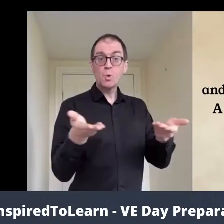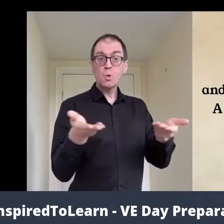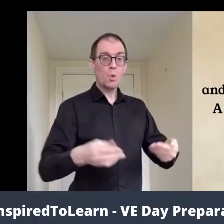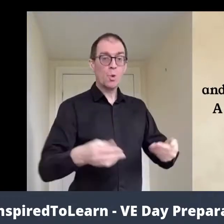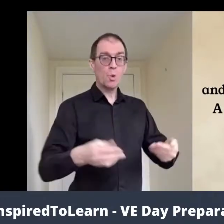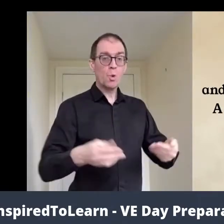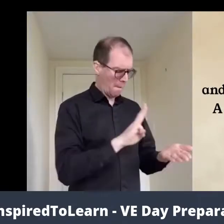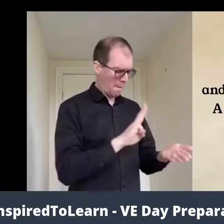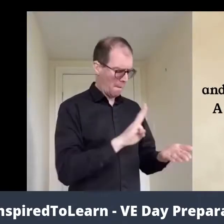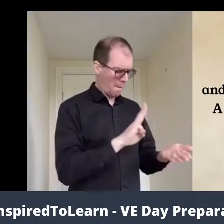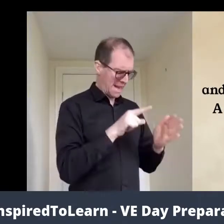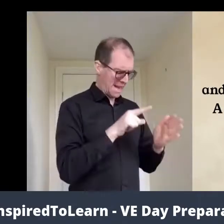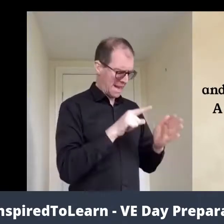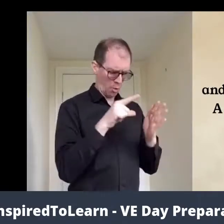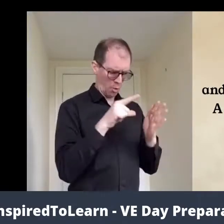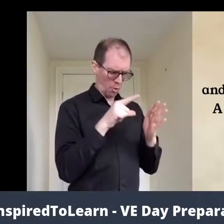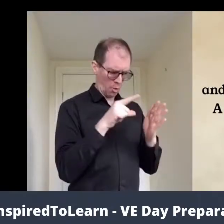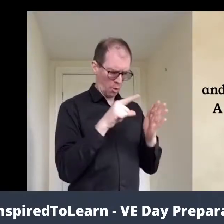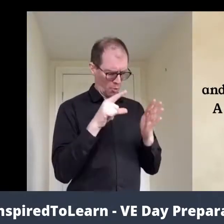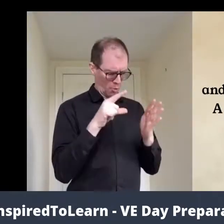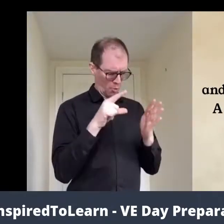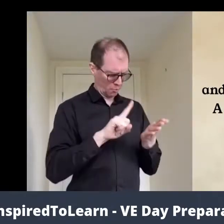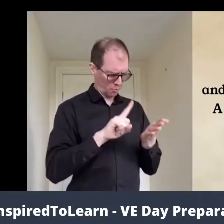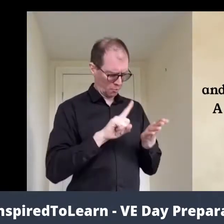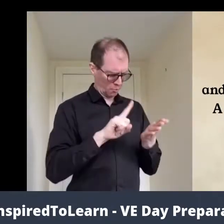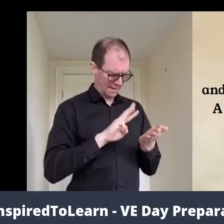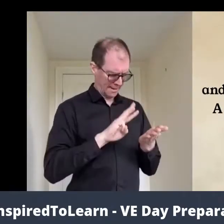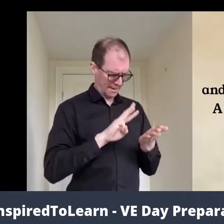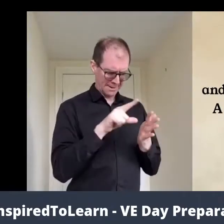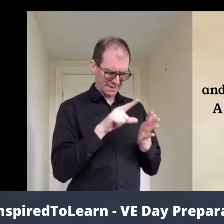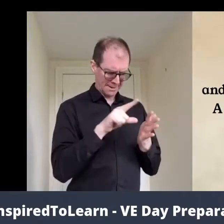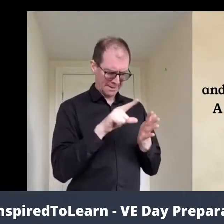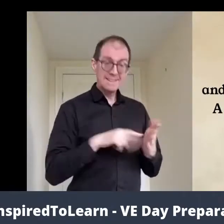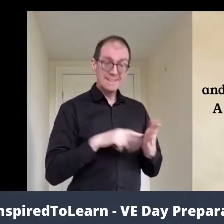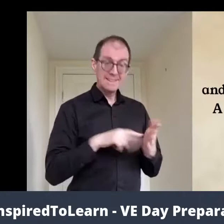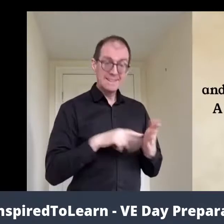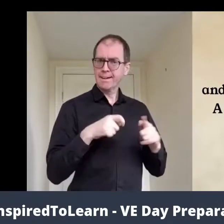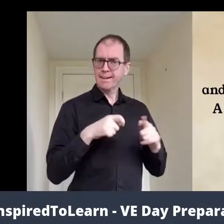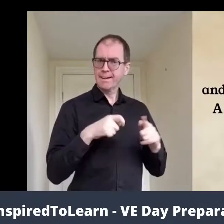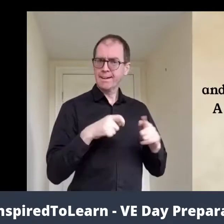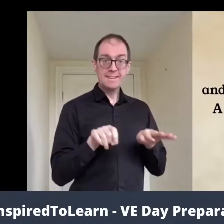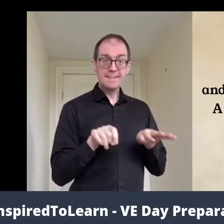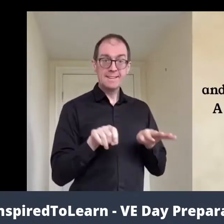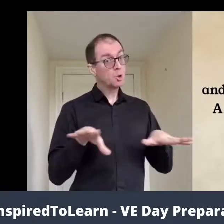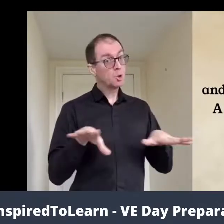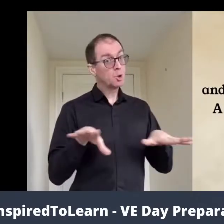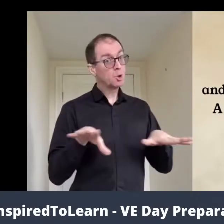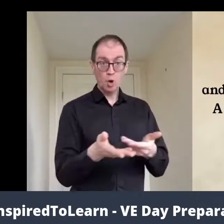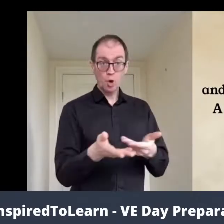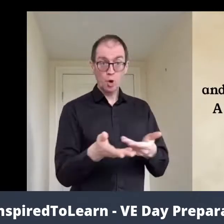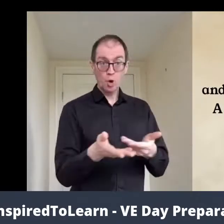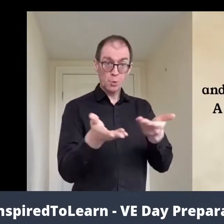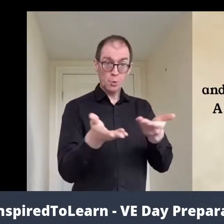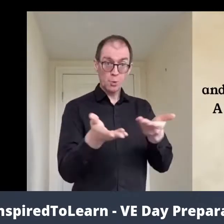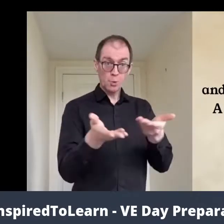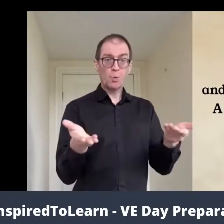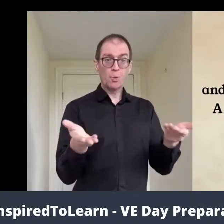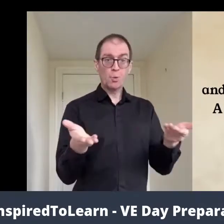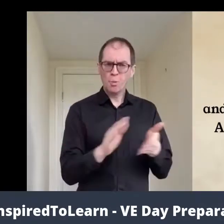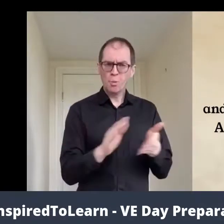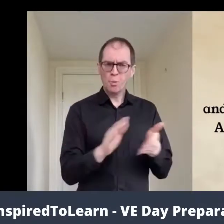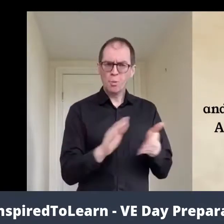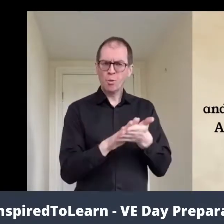you? Oh, Mairzy Doats and Dozy Doats, a little lambsy divey, a kiddly divey too, wouldn't